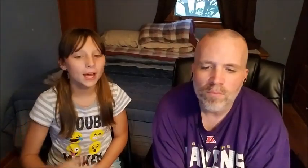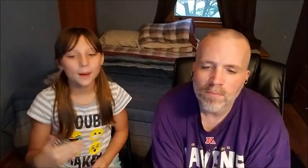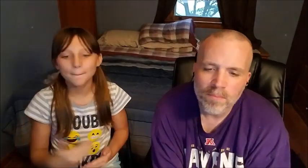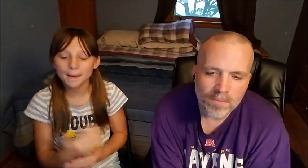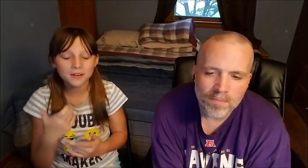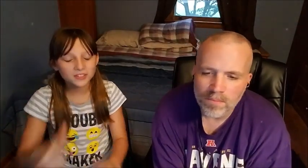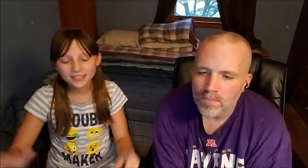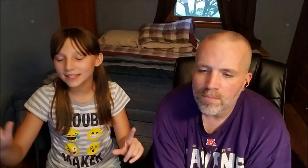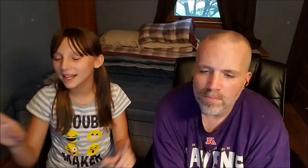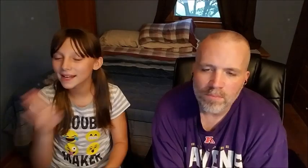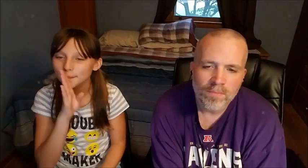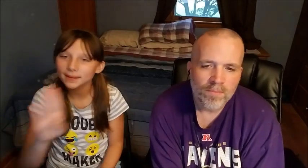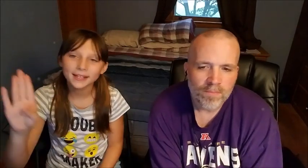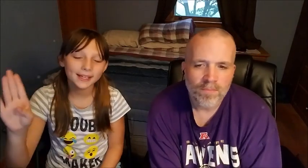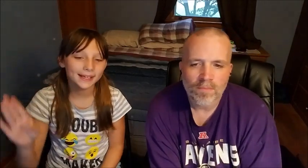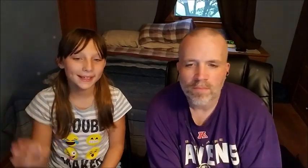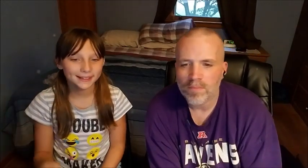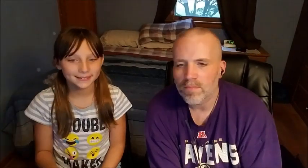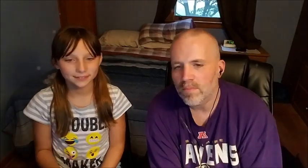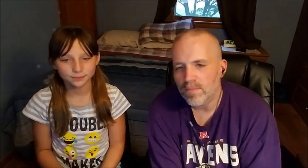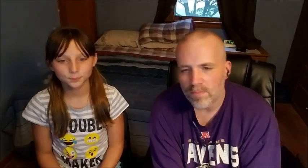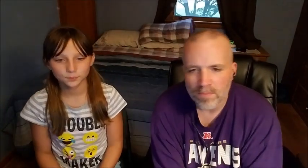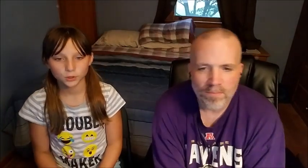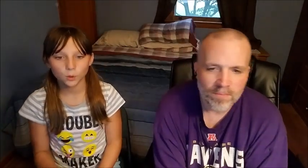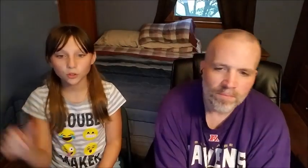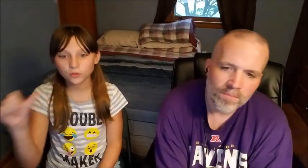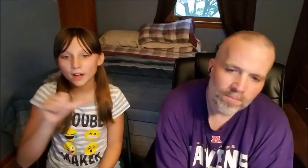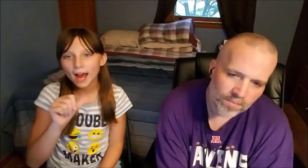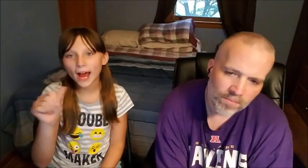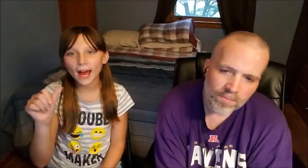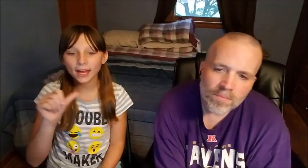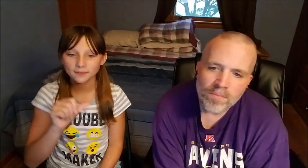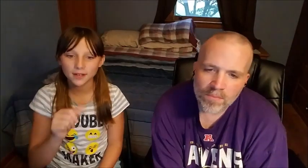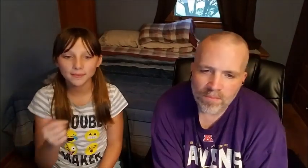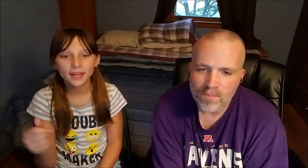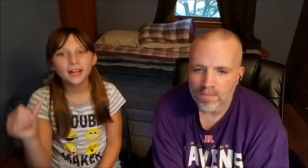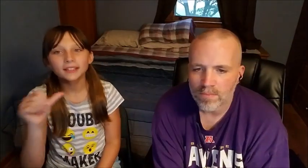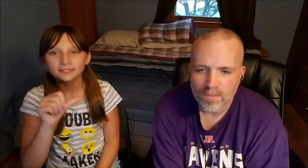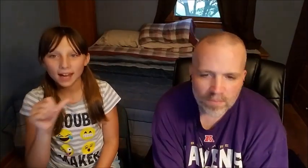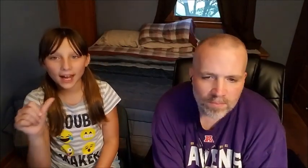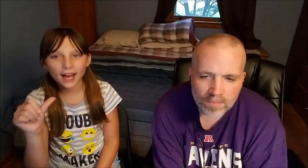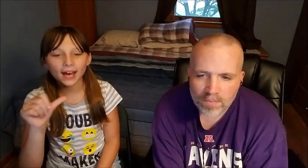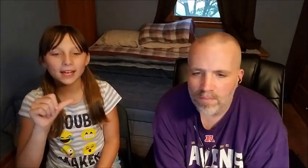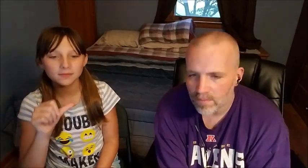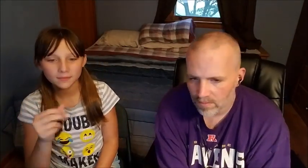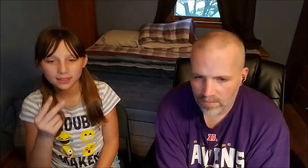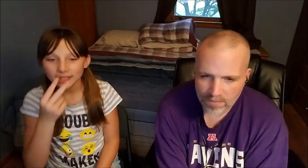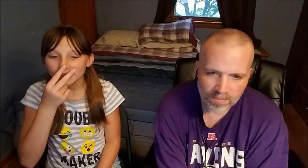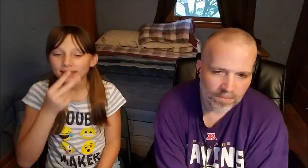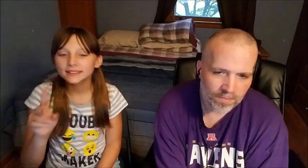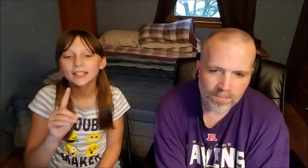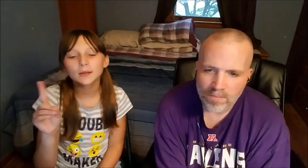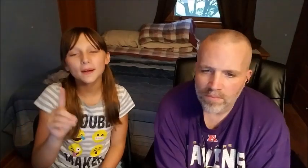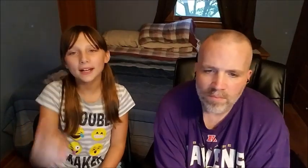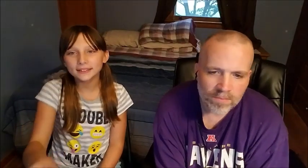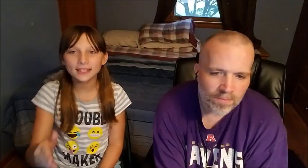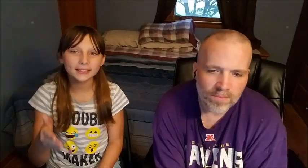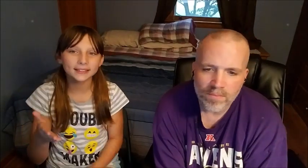Baby, just let it be So won't you ride with me, ride with me See where this